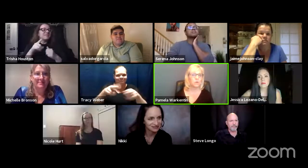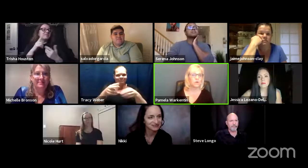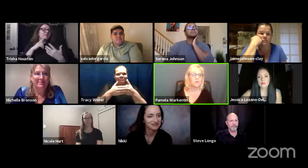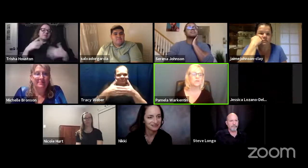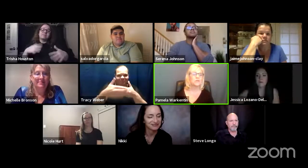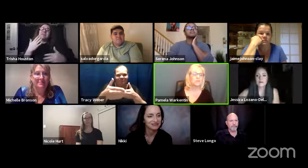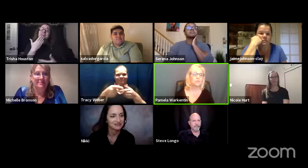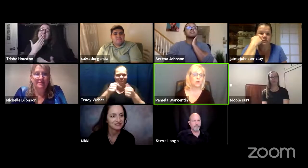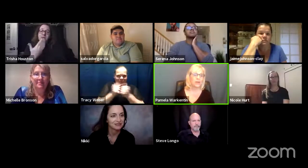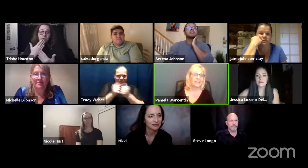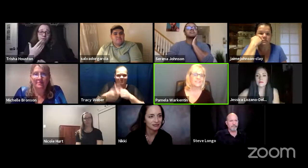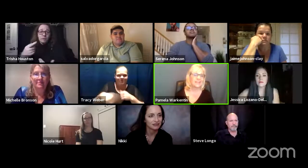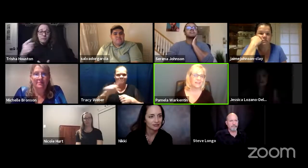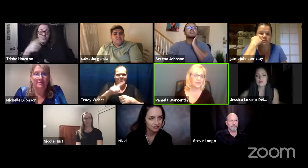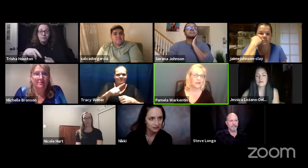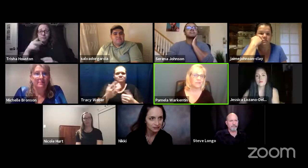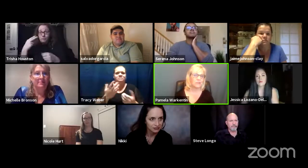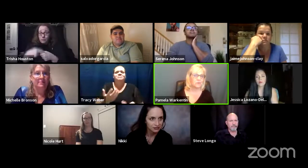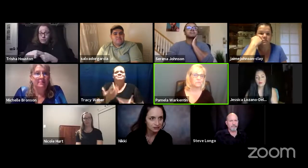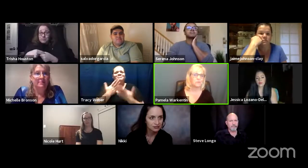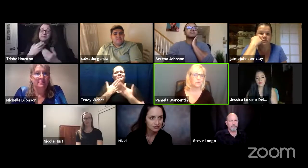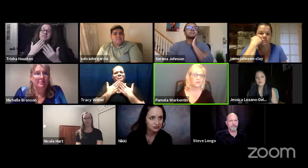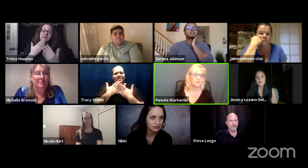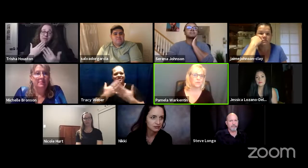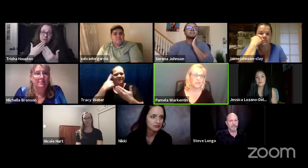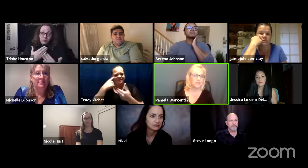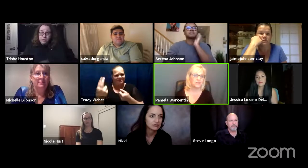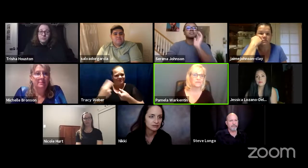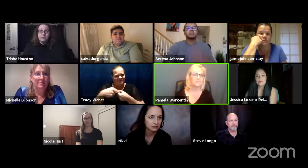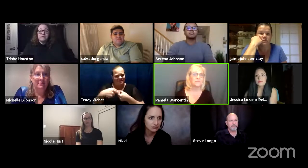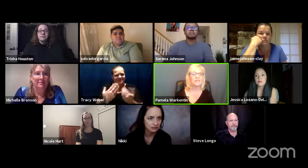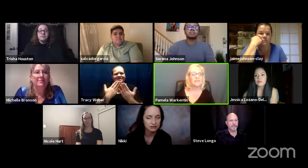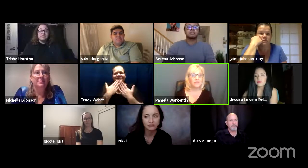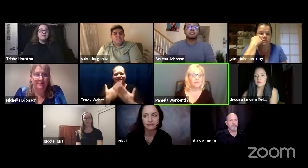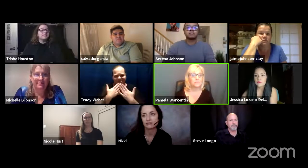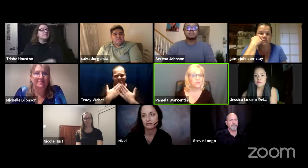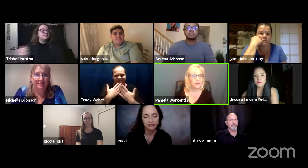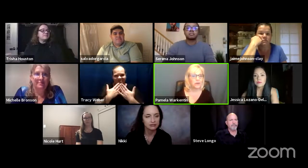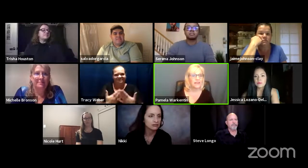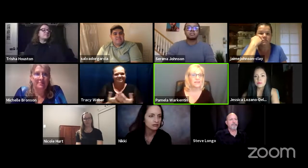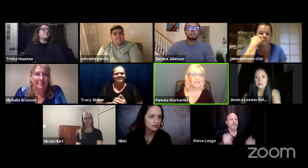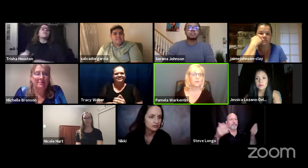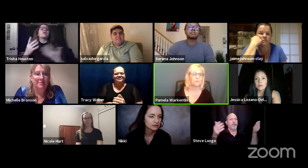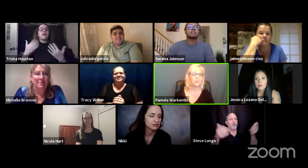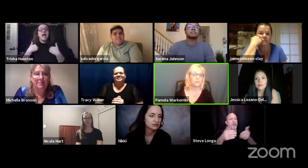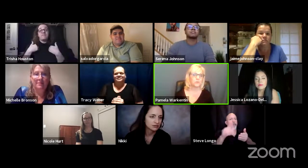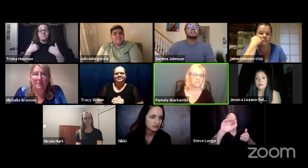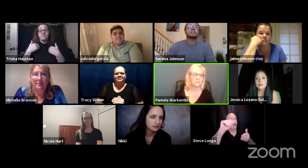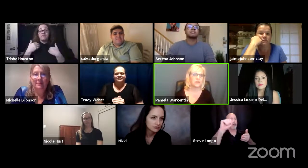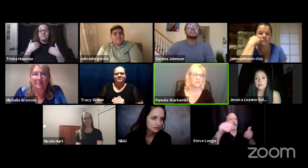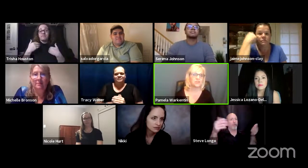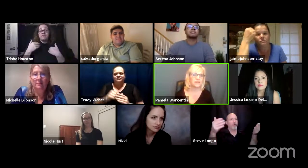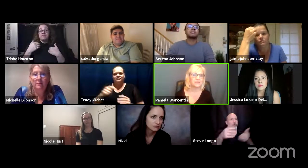forward to working together as we move forward through the year. Thank you for joining. Thank you for your participation.